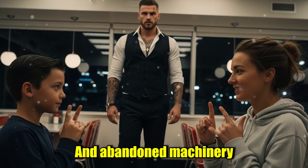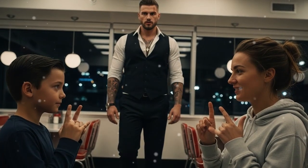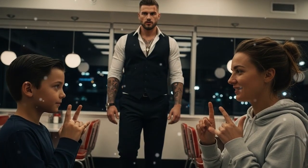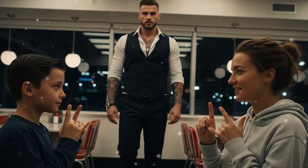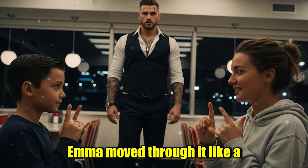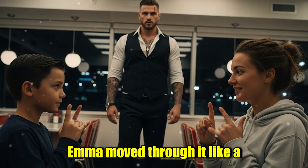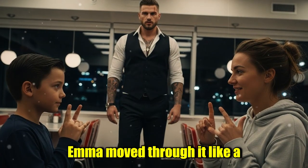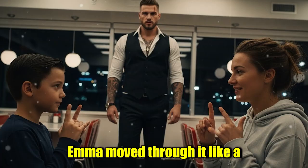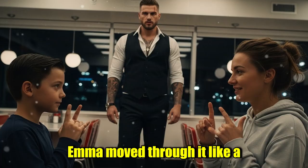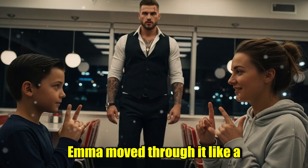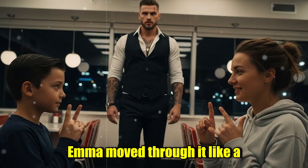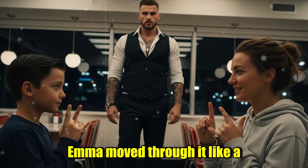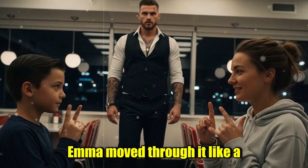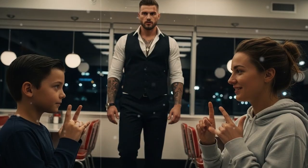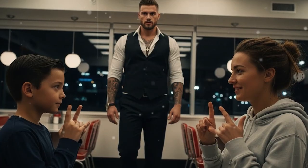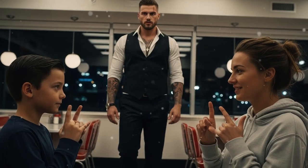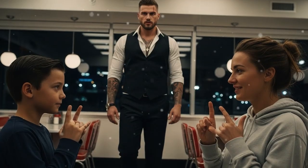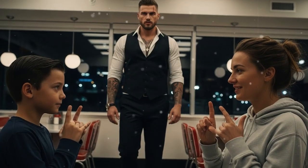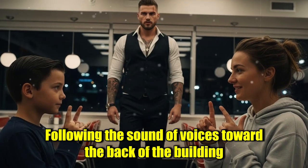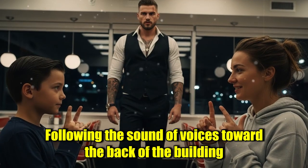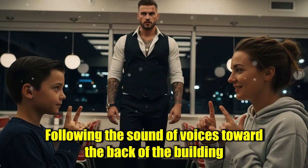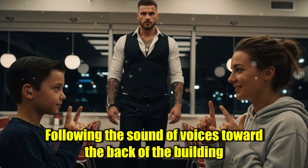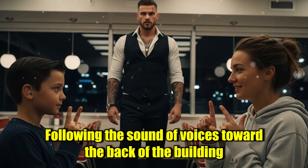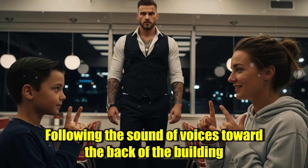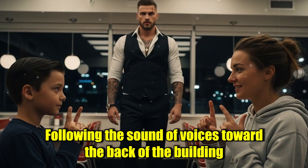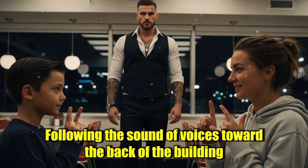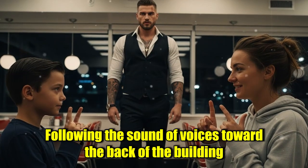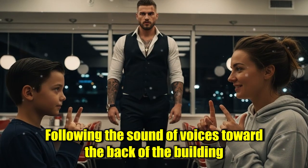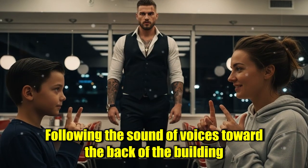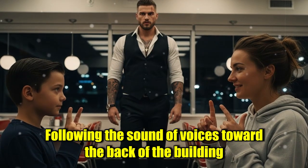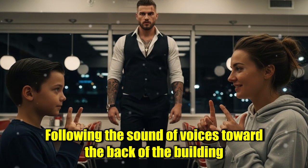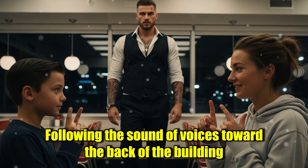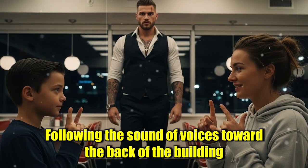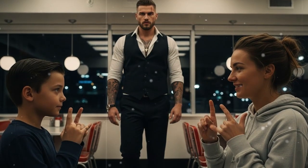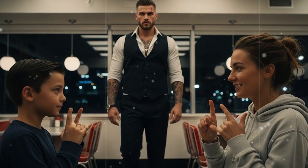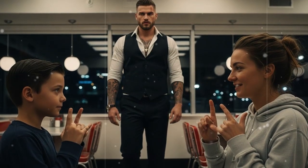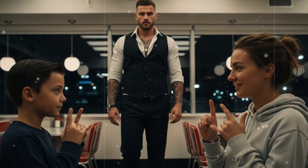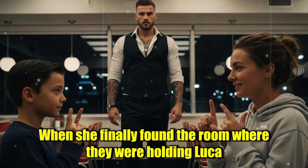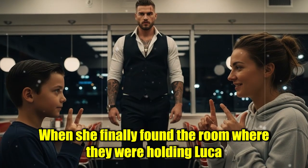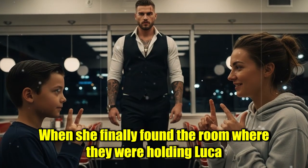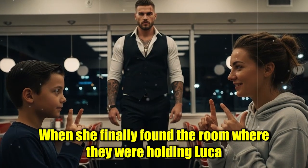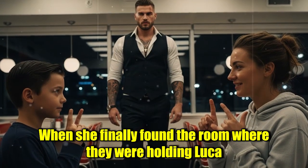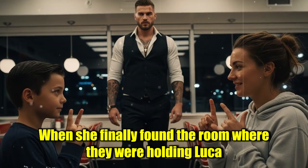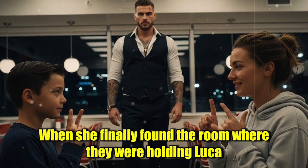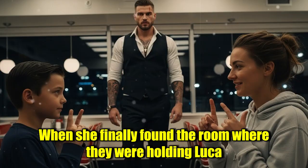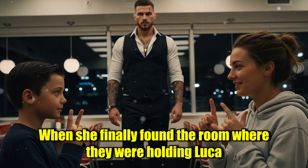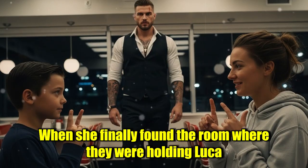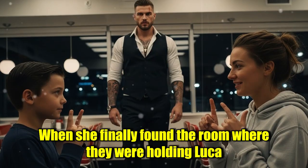machinery. Emma moved through it like a ghost, following the sound of voices toward the back of the building. When she finally found the room where they were